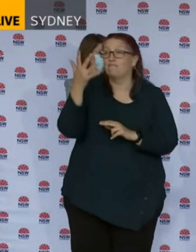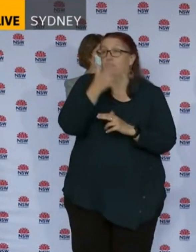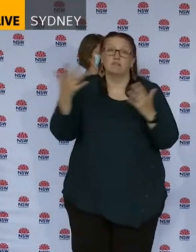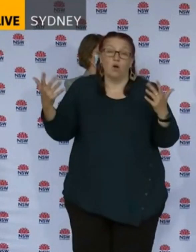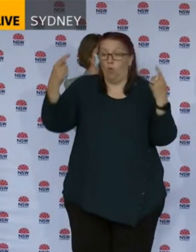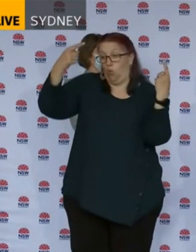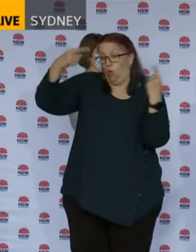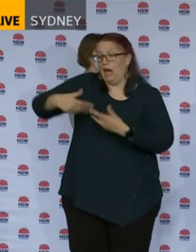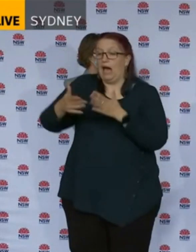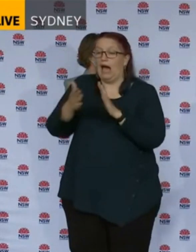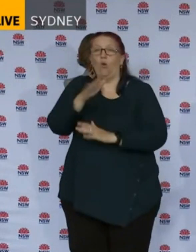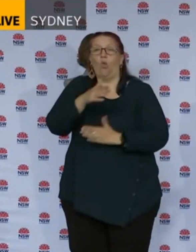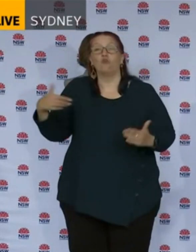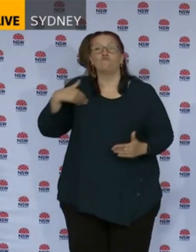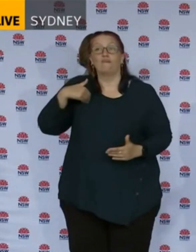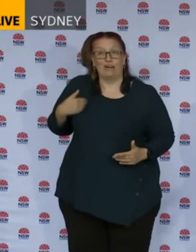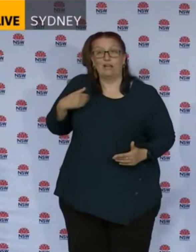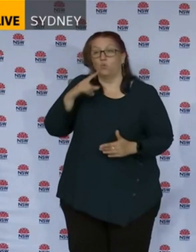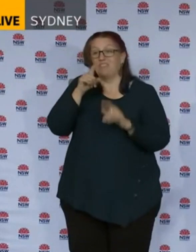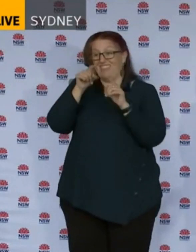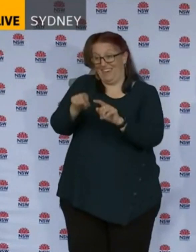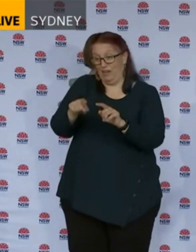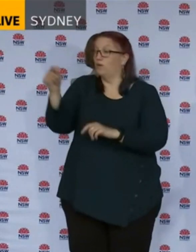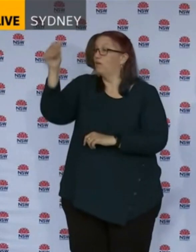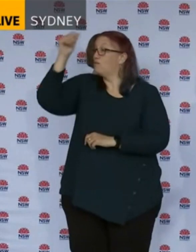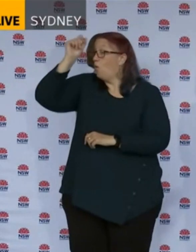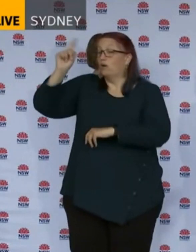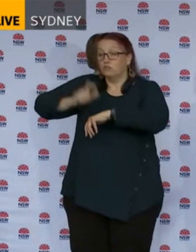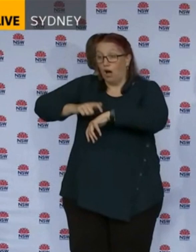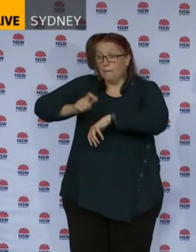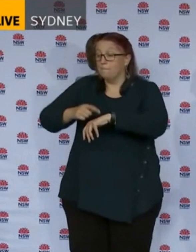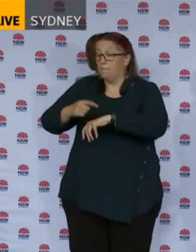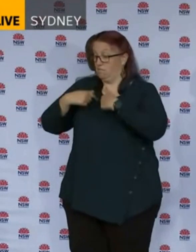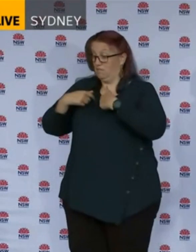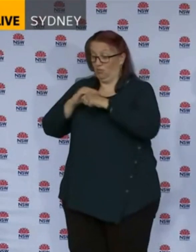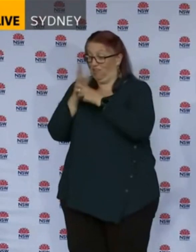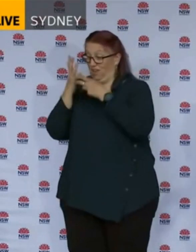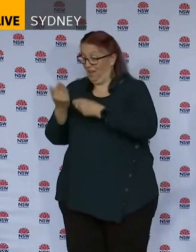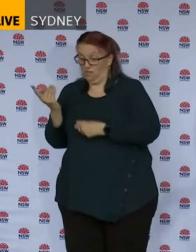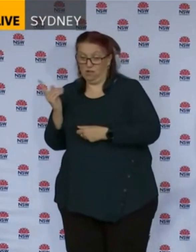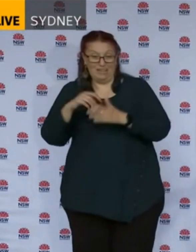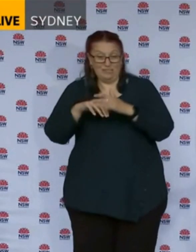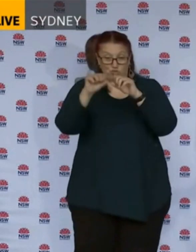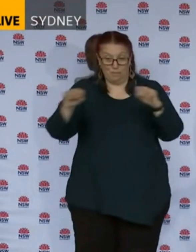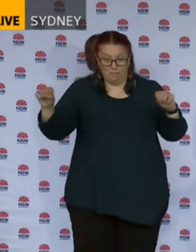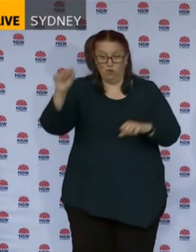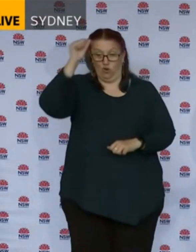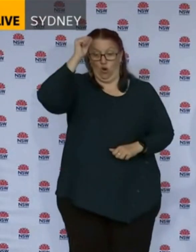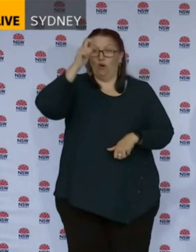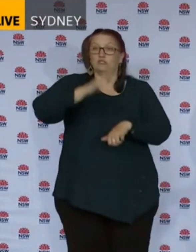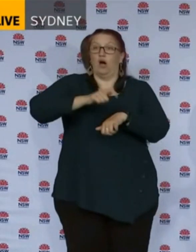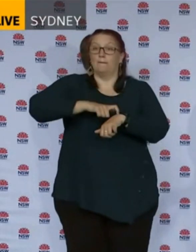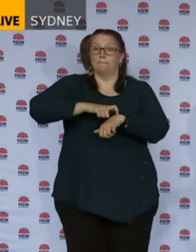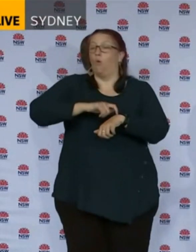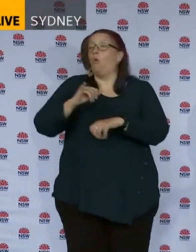hours. We know the time that the infectious person came into the gym and also